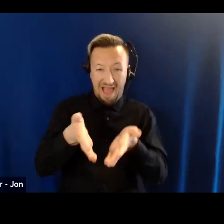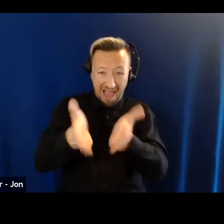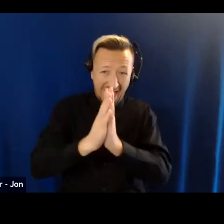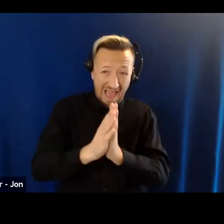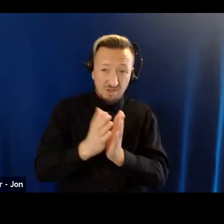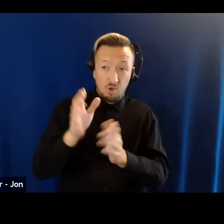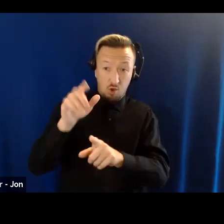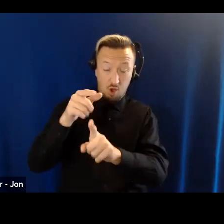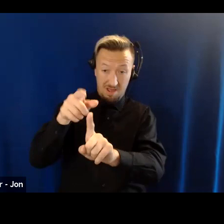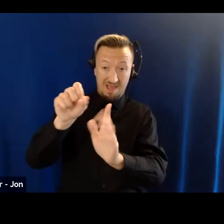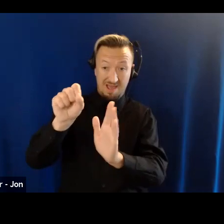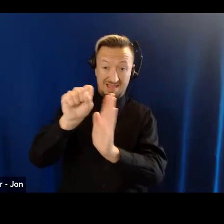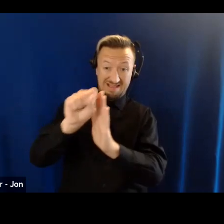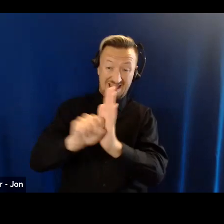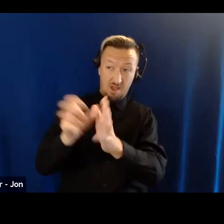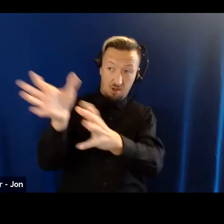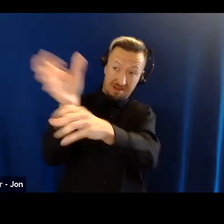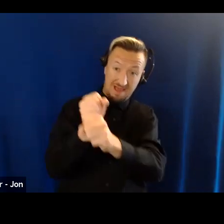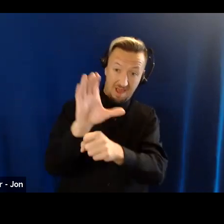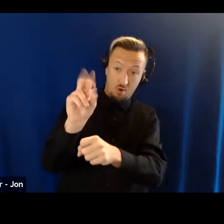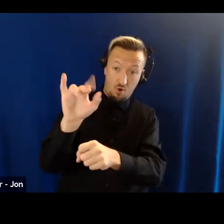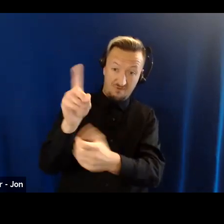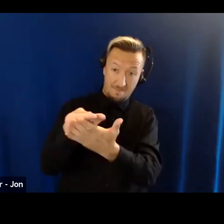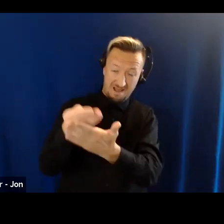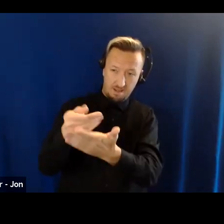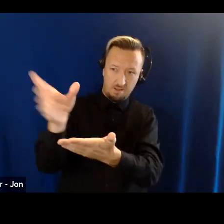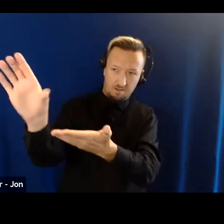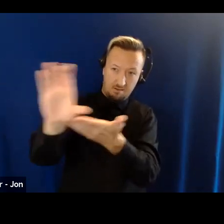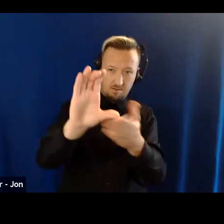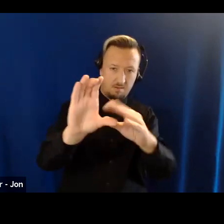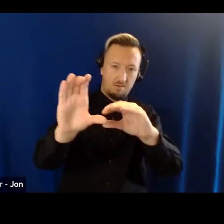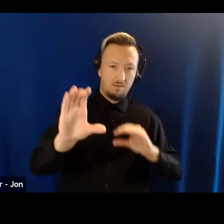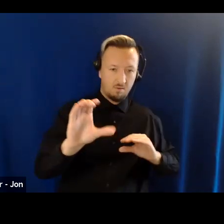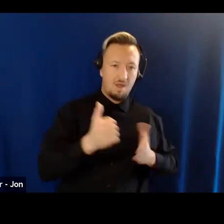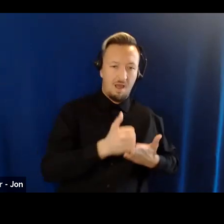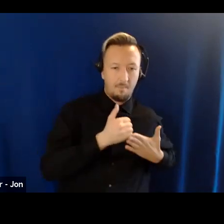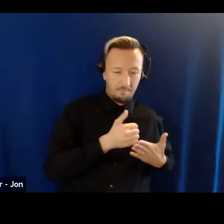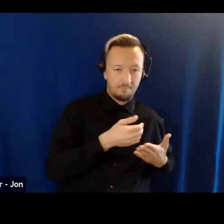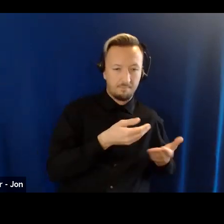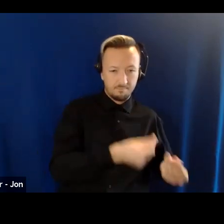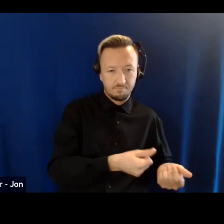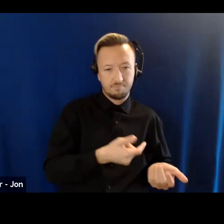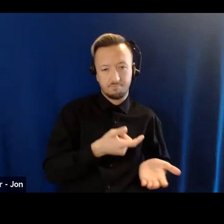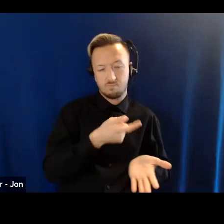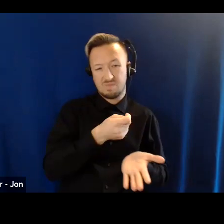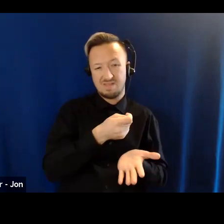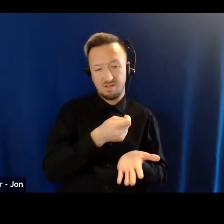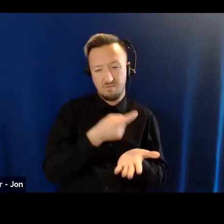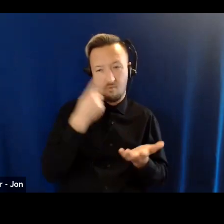COVID funds in, so that you can make sure that you can cover that during, a therapeutic leave